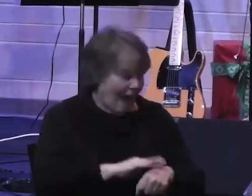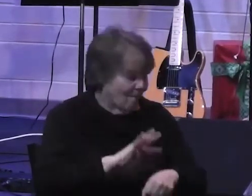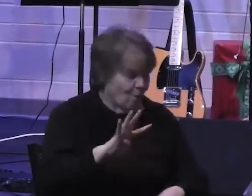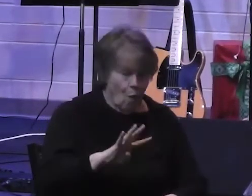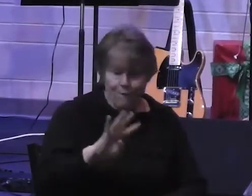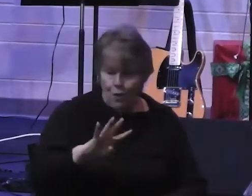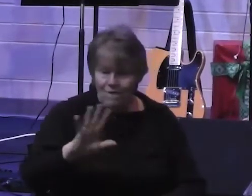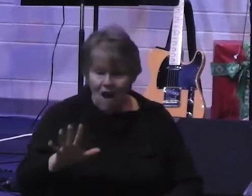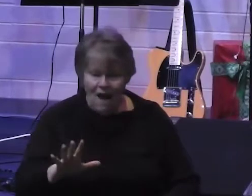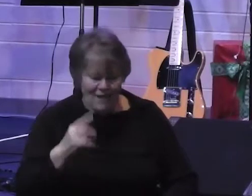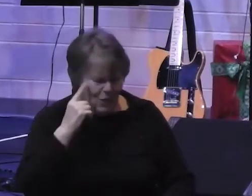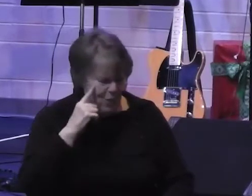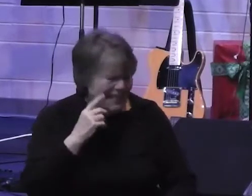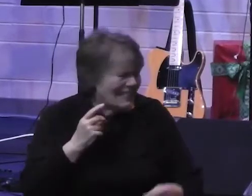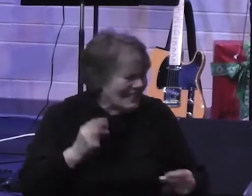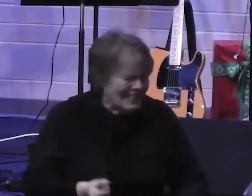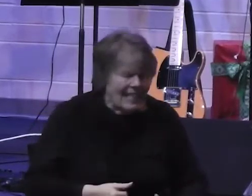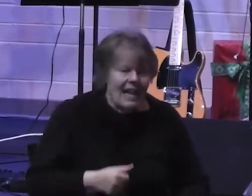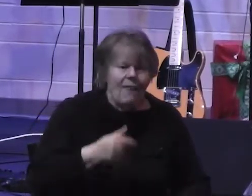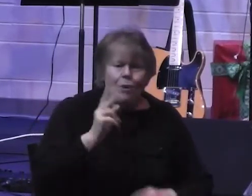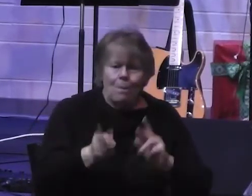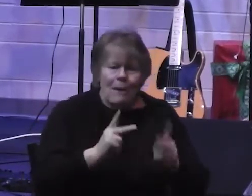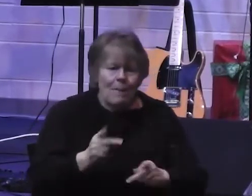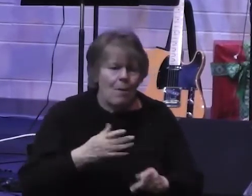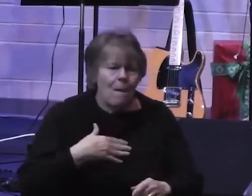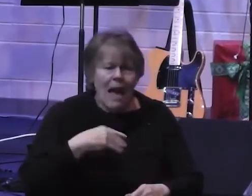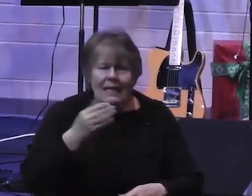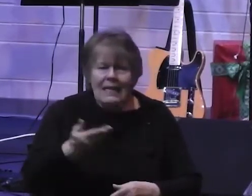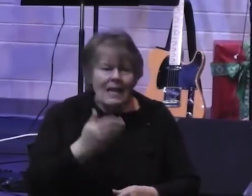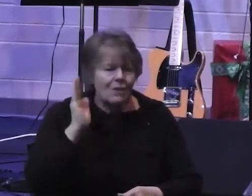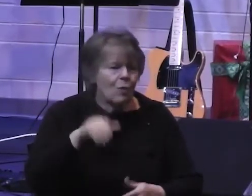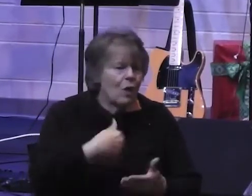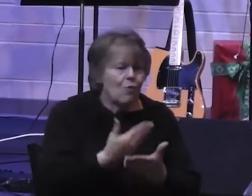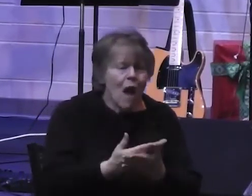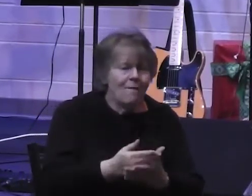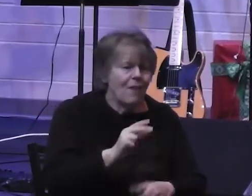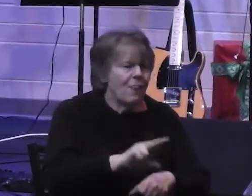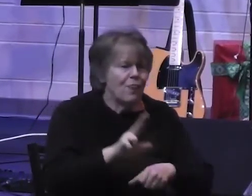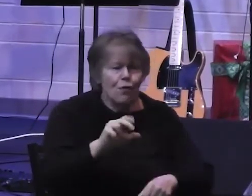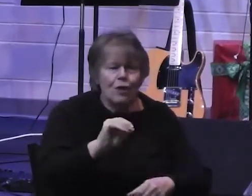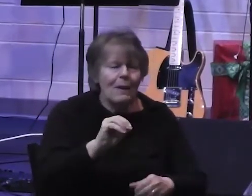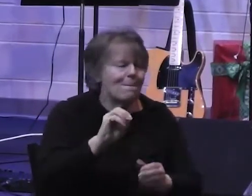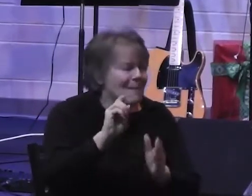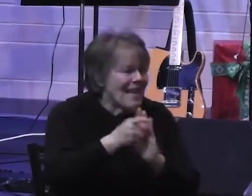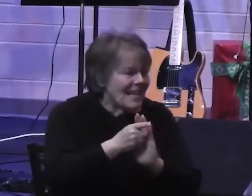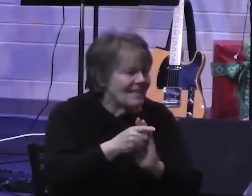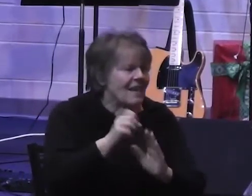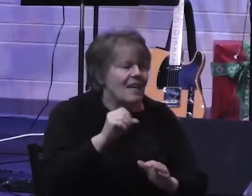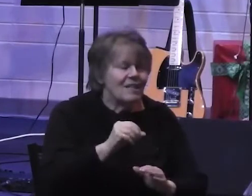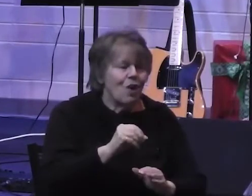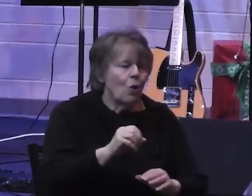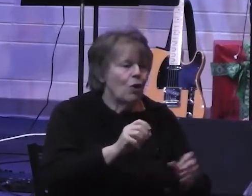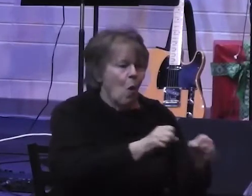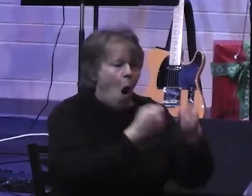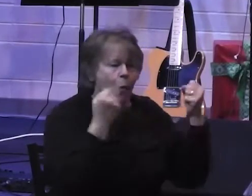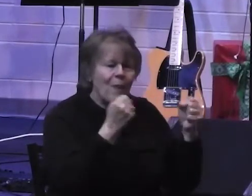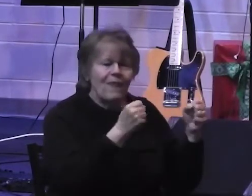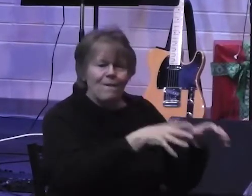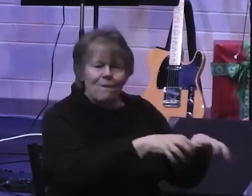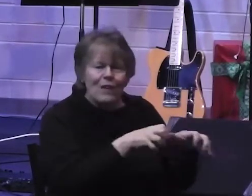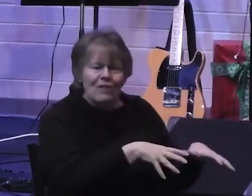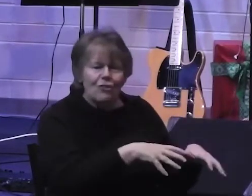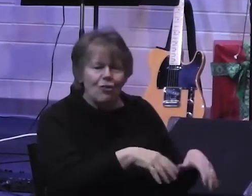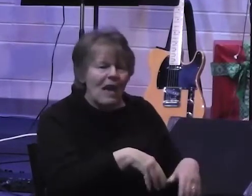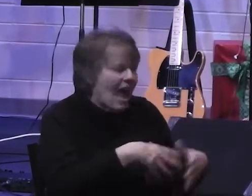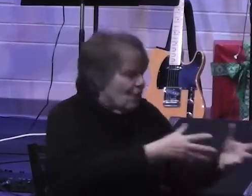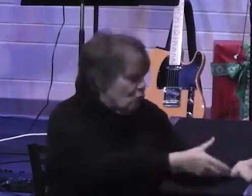and you think, shoot, they're going to be here in 30 minutes. So you open the freezer and you pull the chicken out and you chuck